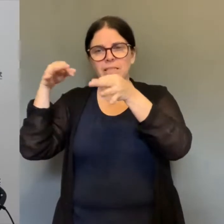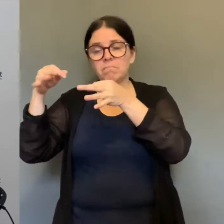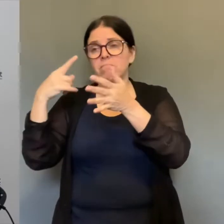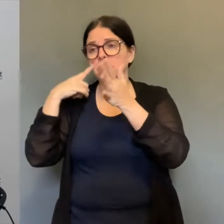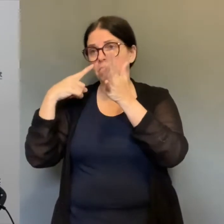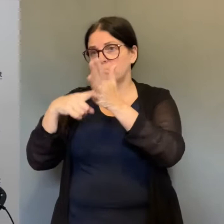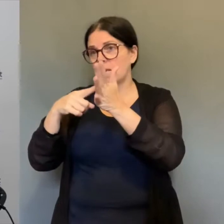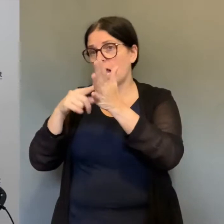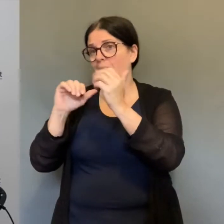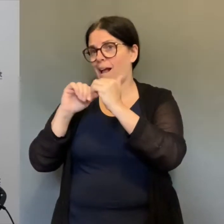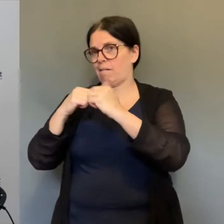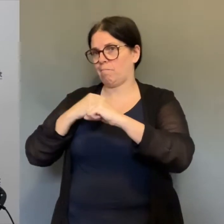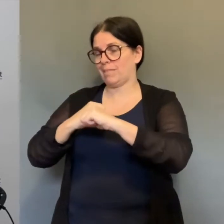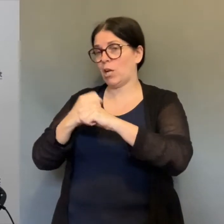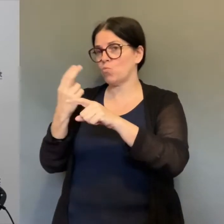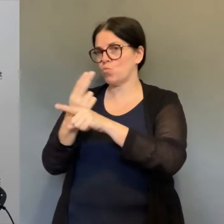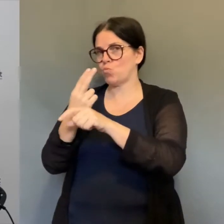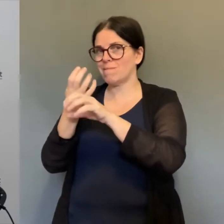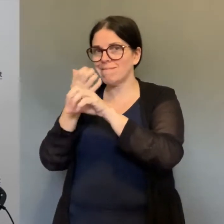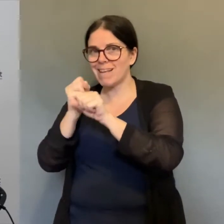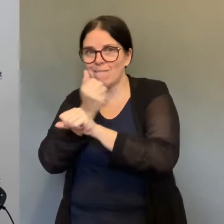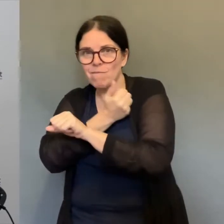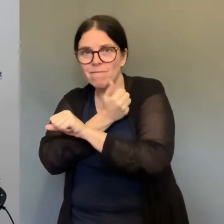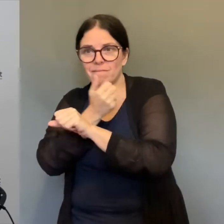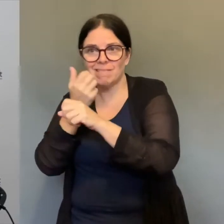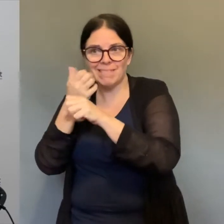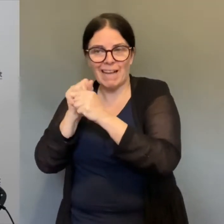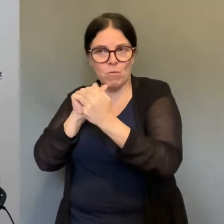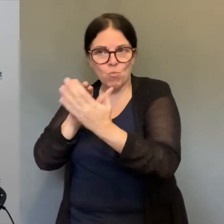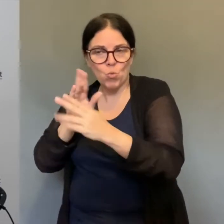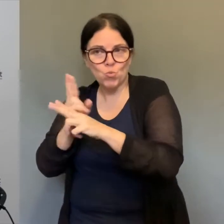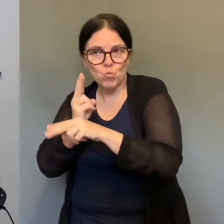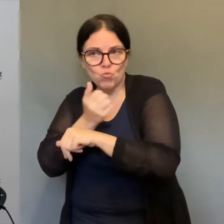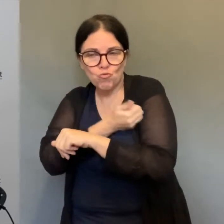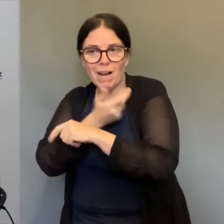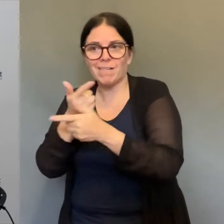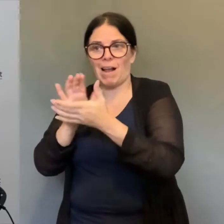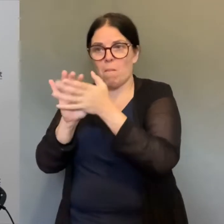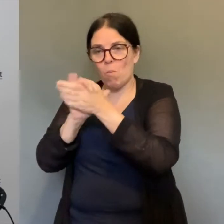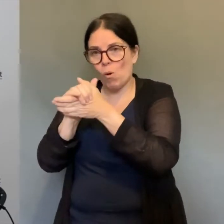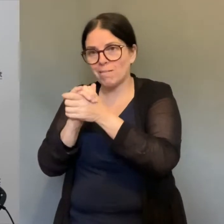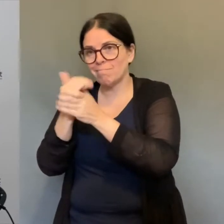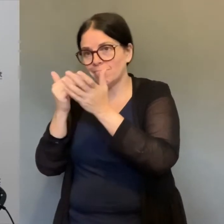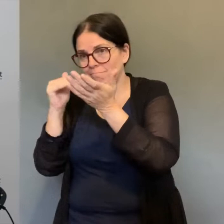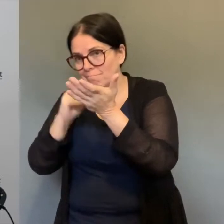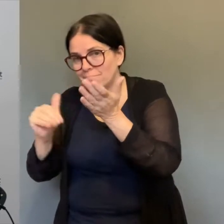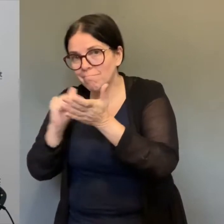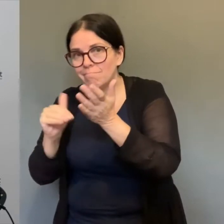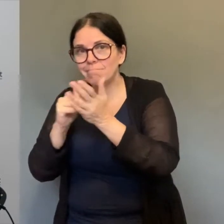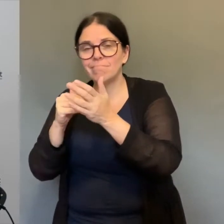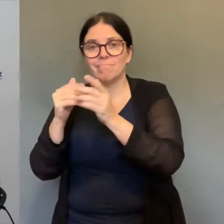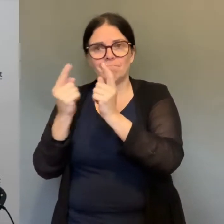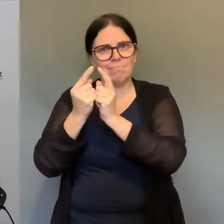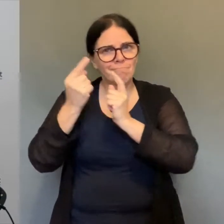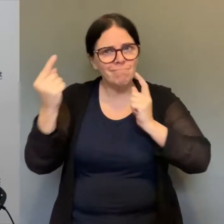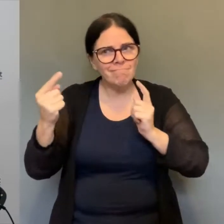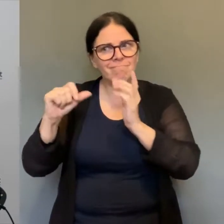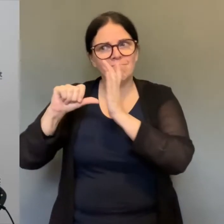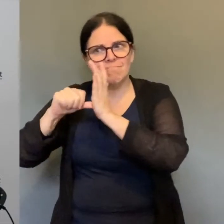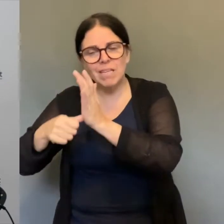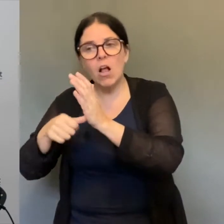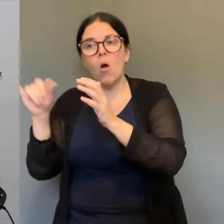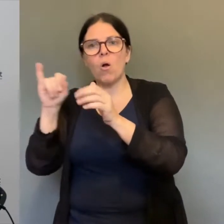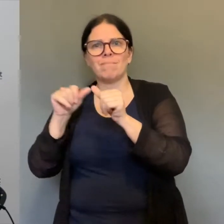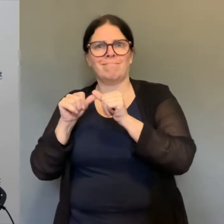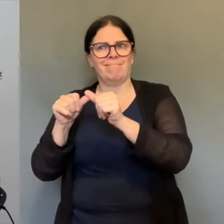seeking treatment are available there. It also includes interim guidance documents for healthcare, pharmacists, and harm reduction